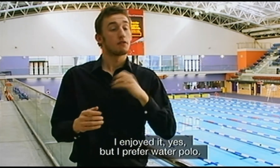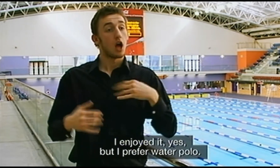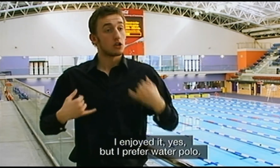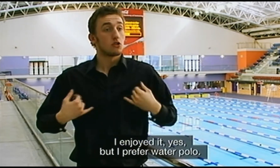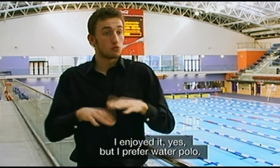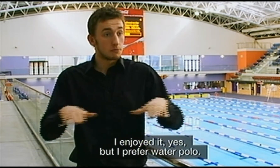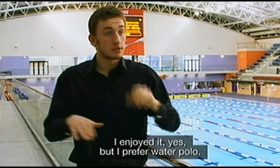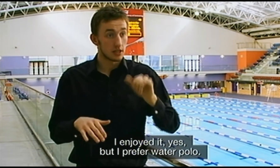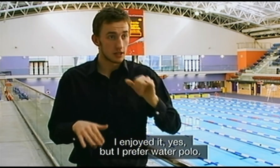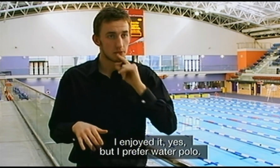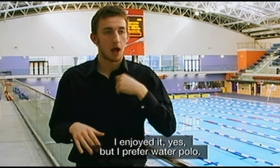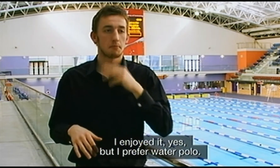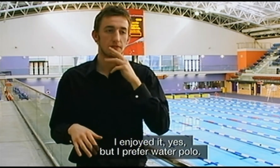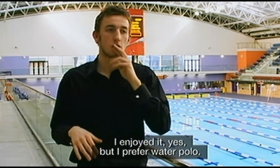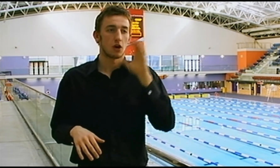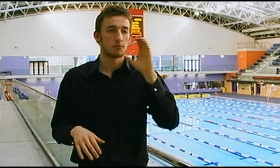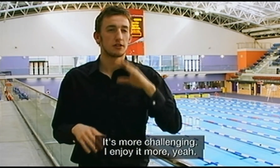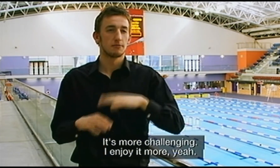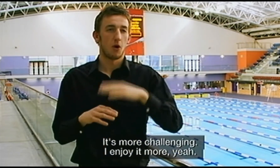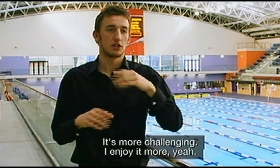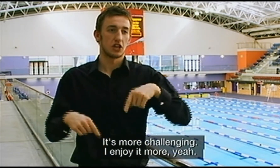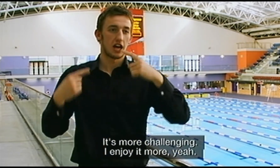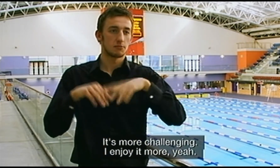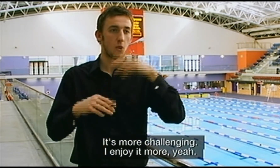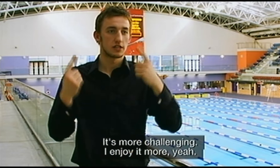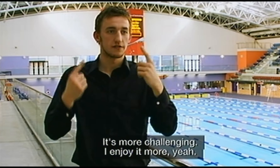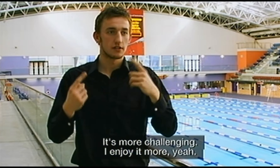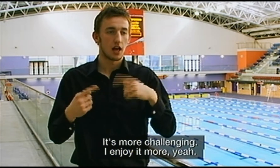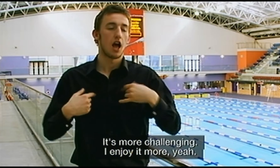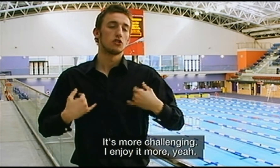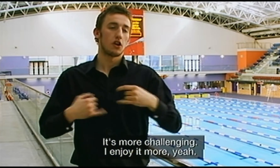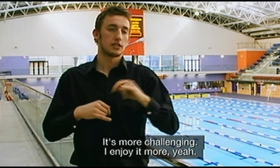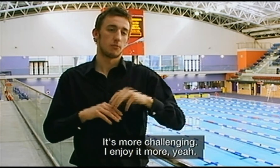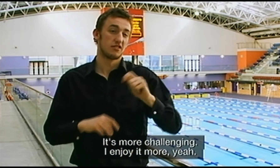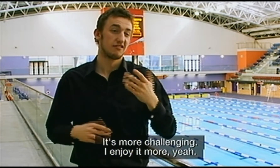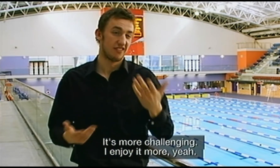enjoyed it, yes, but I prefer water polo. More challenging. You know, I enjoy it more, yeah.